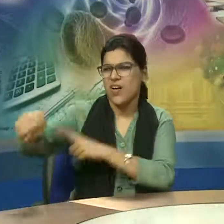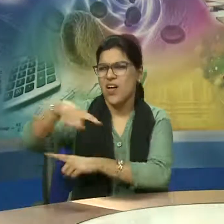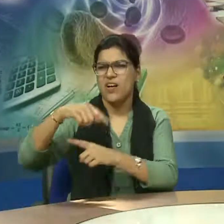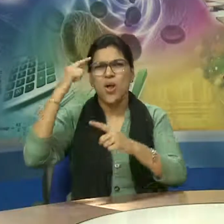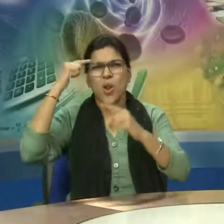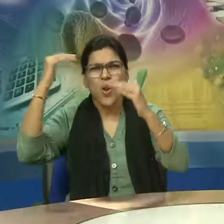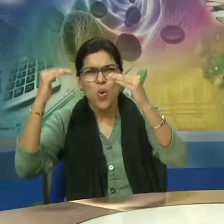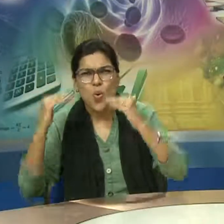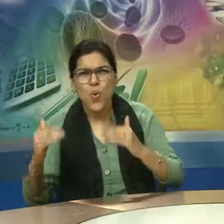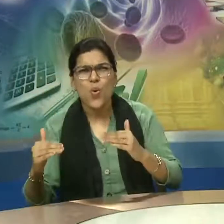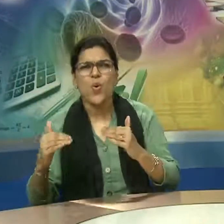only